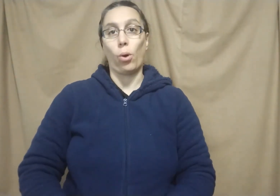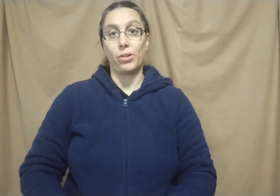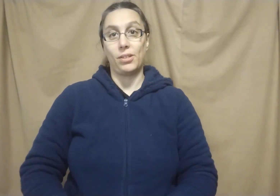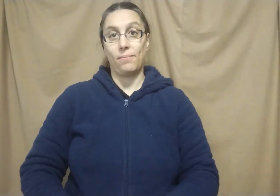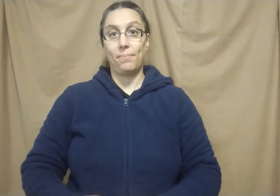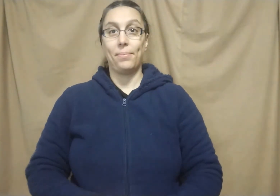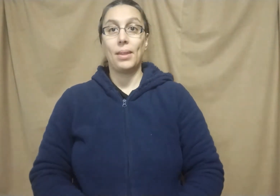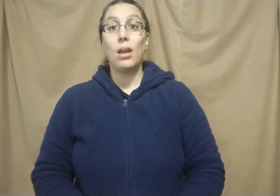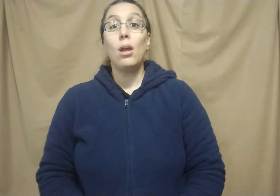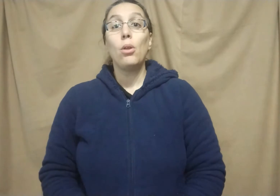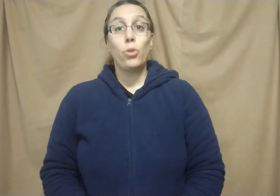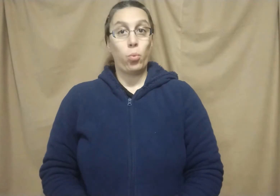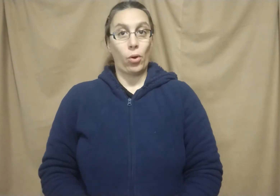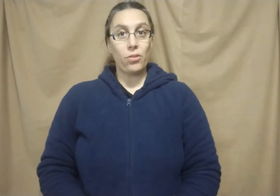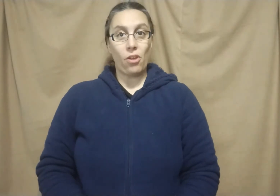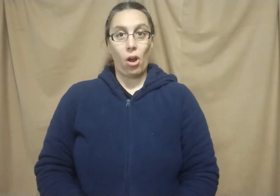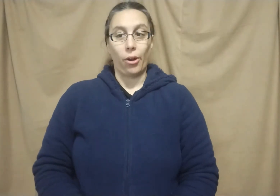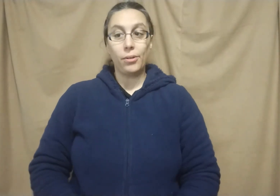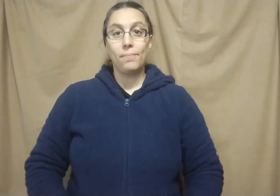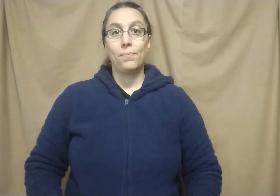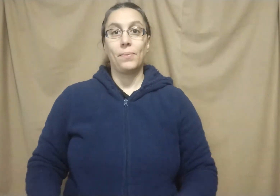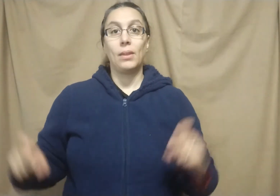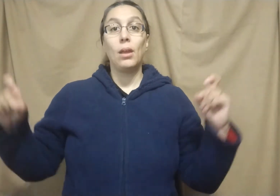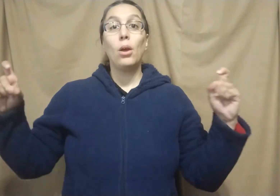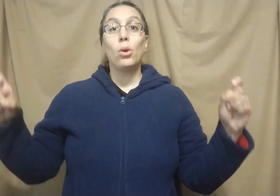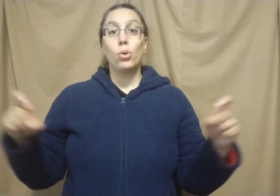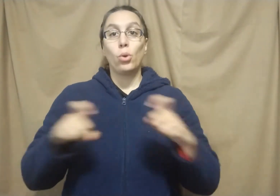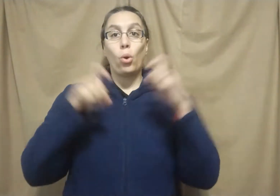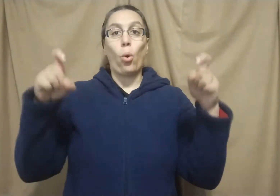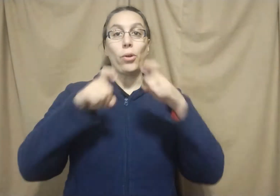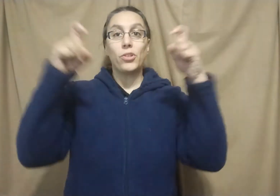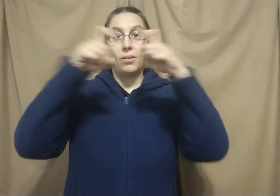court. The words are court,